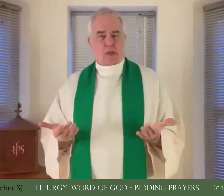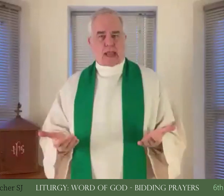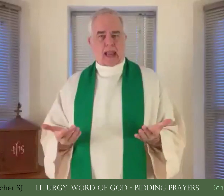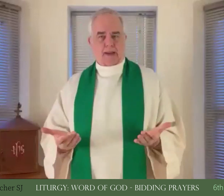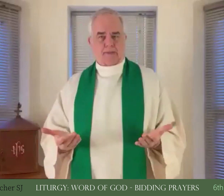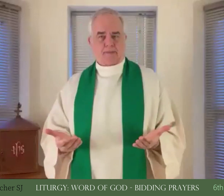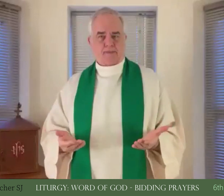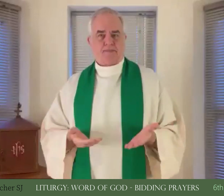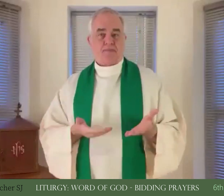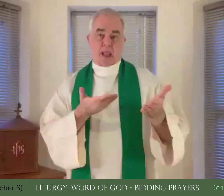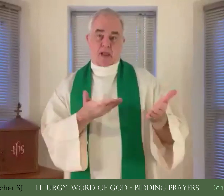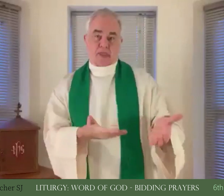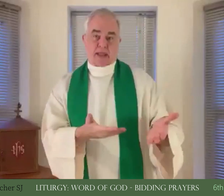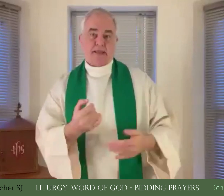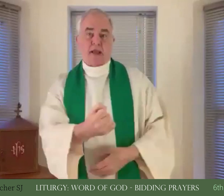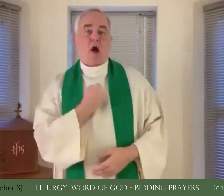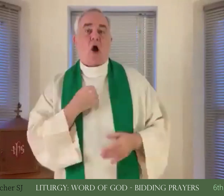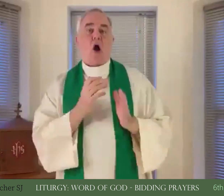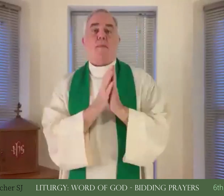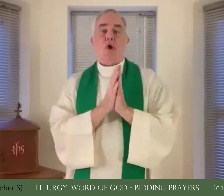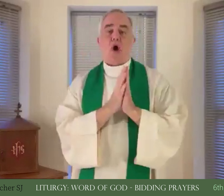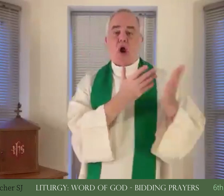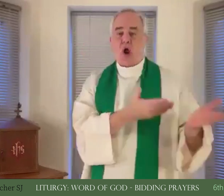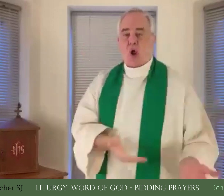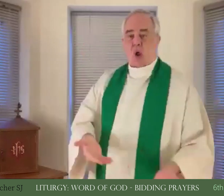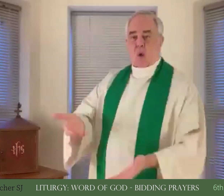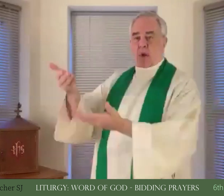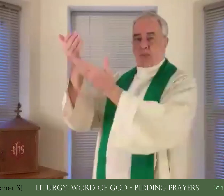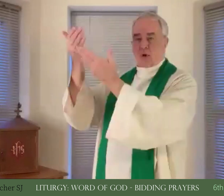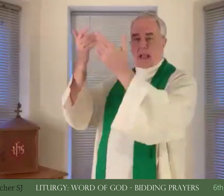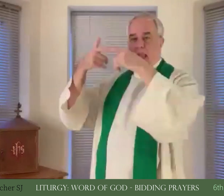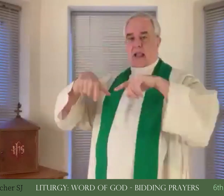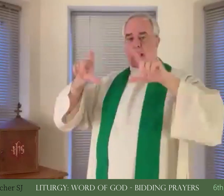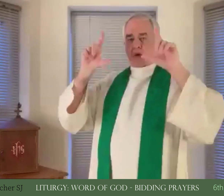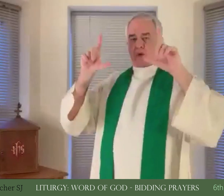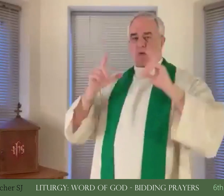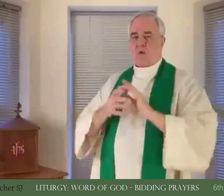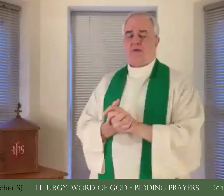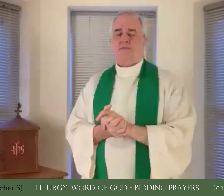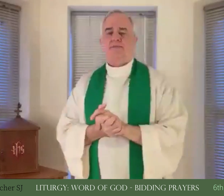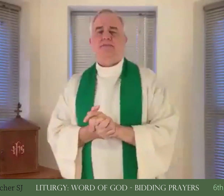today. This offer we pray for.